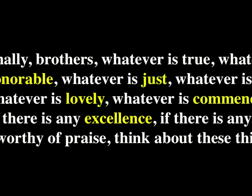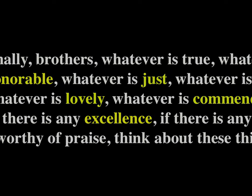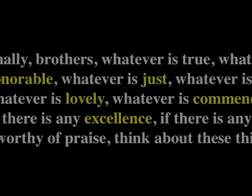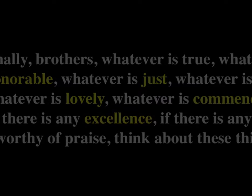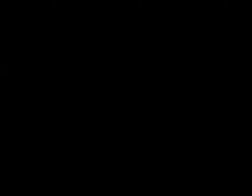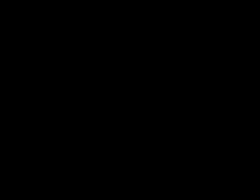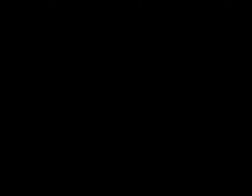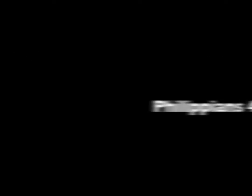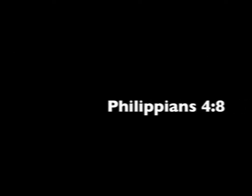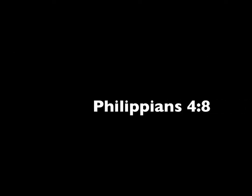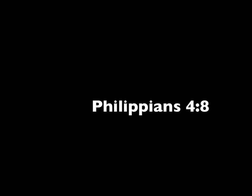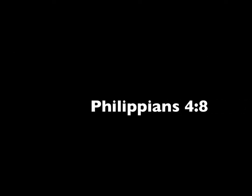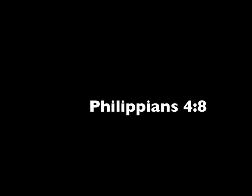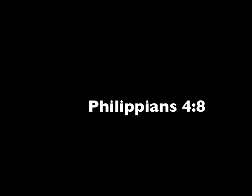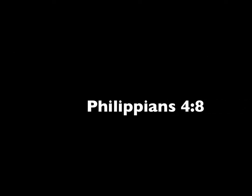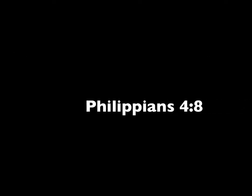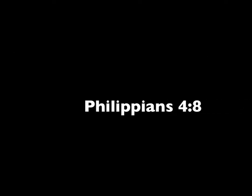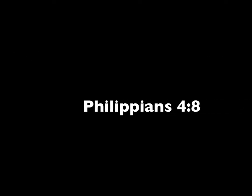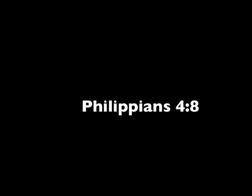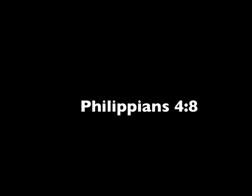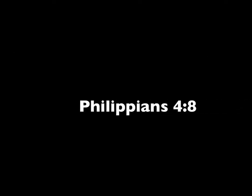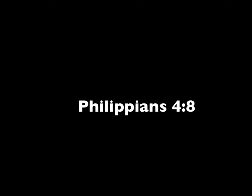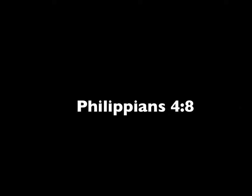think about these things. Philippians 4.8